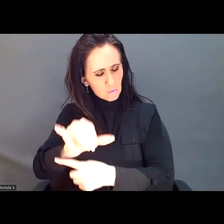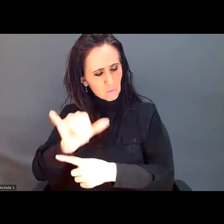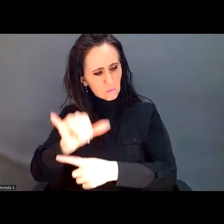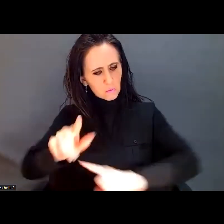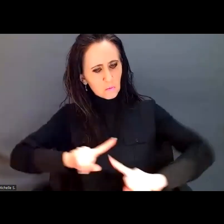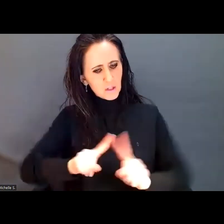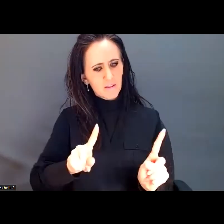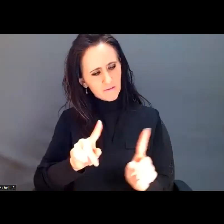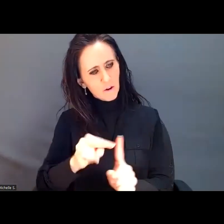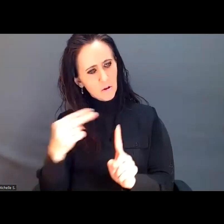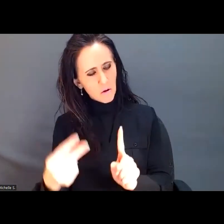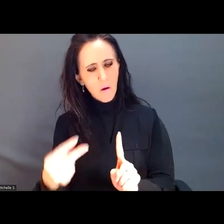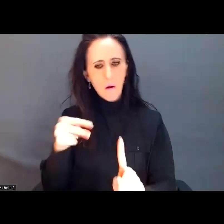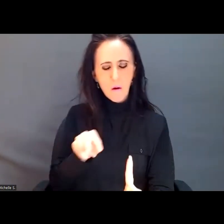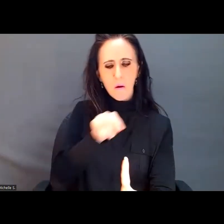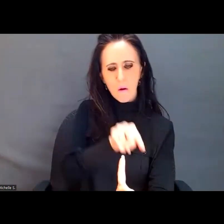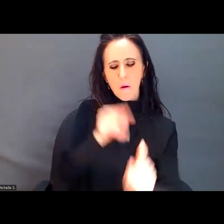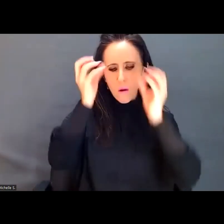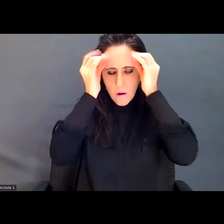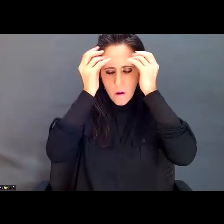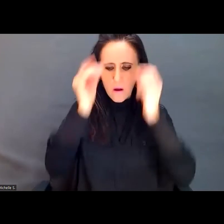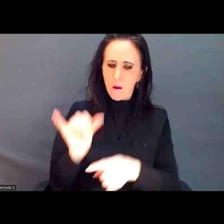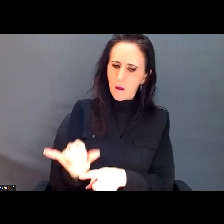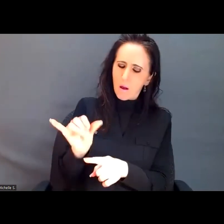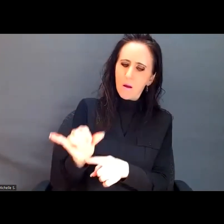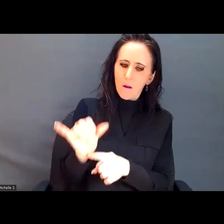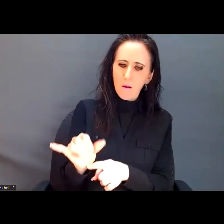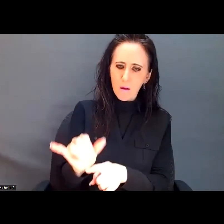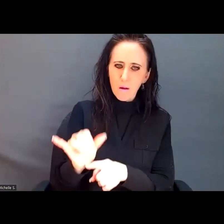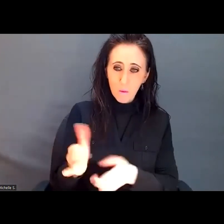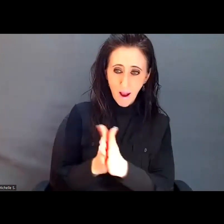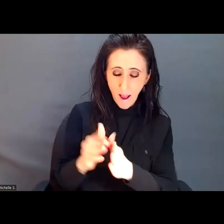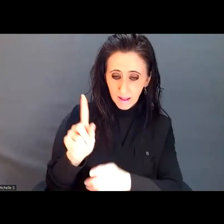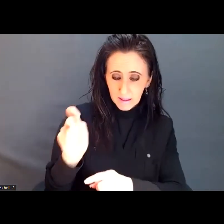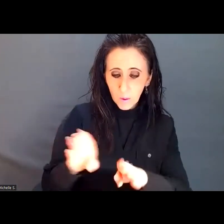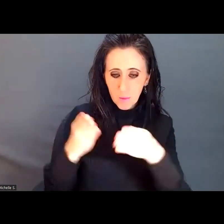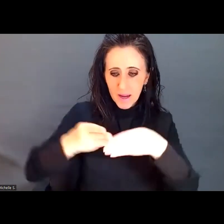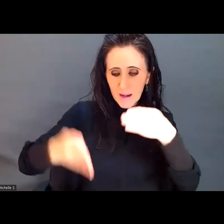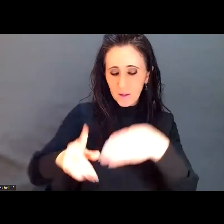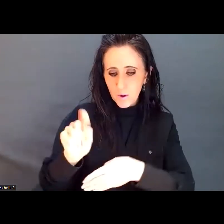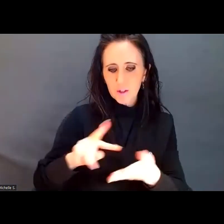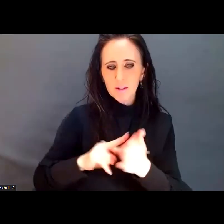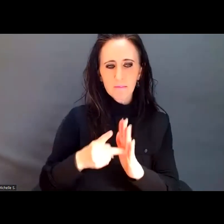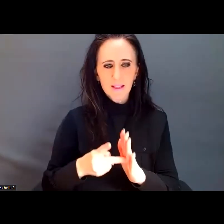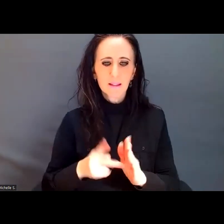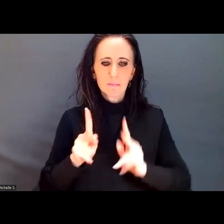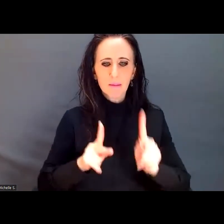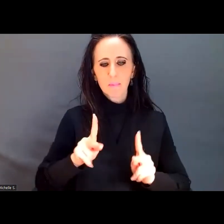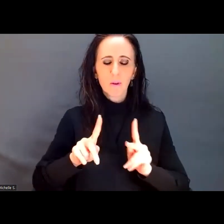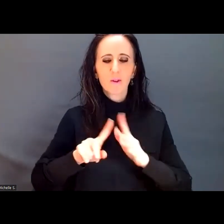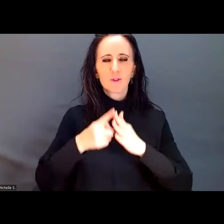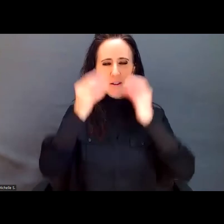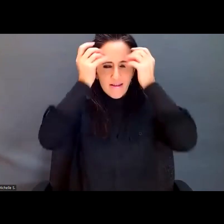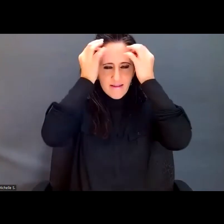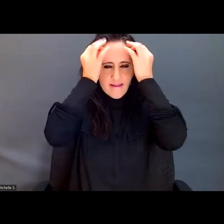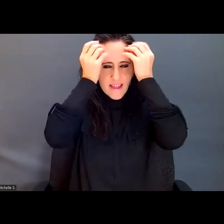remembering experiences when we ask open-ended questions. Yeah, great, great tool. Let's take a